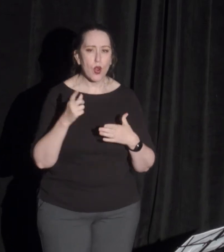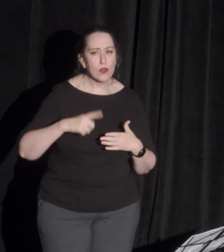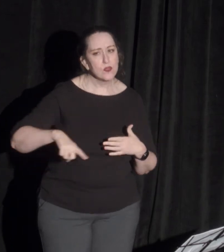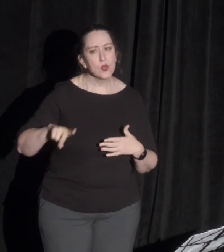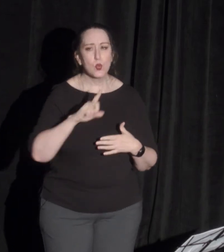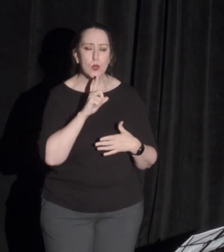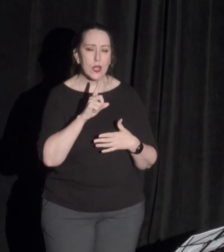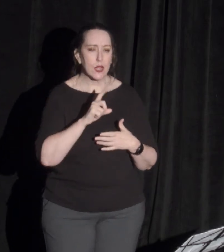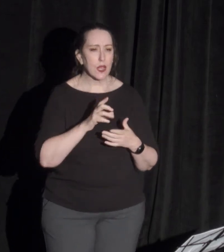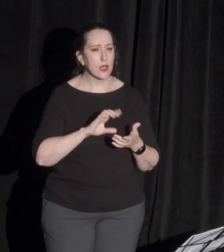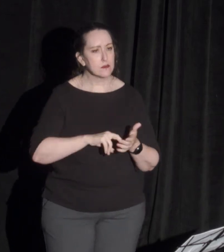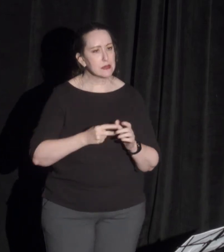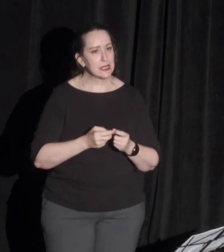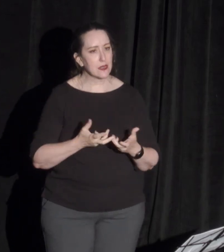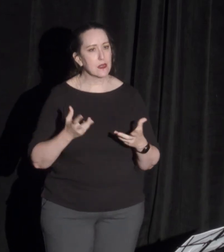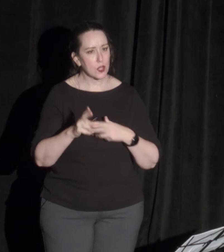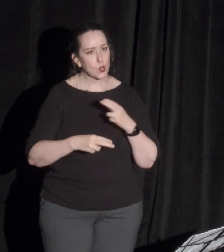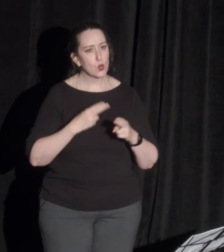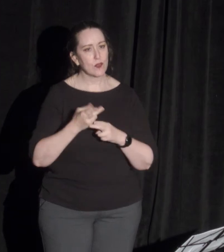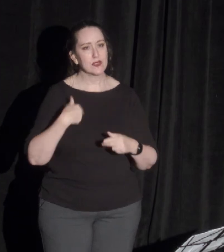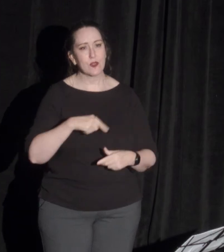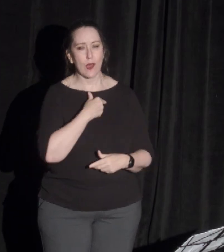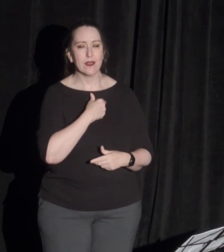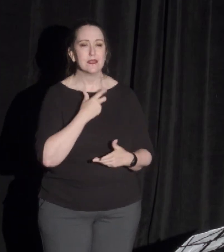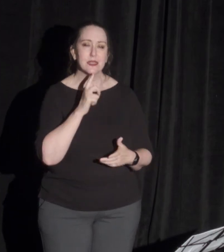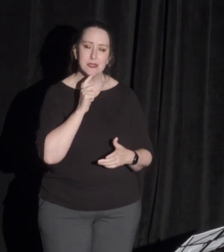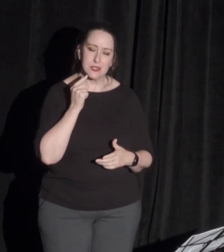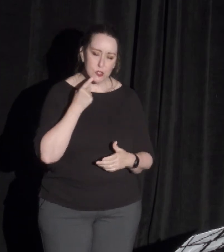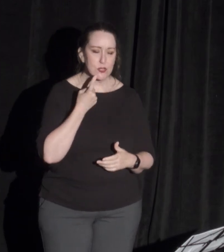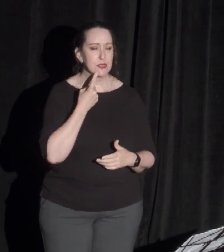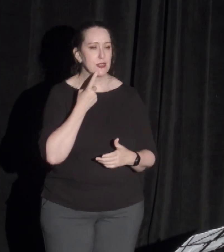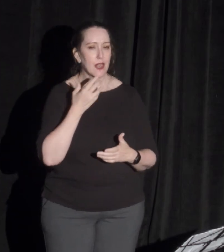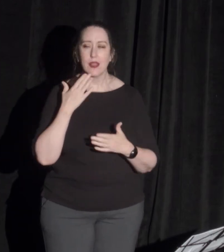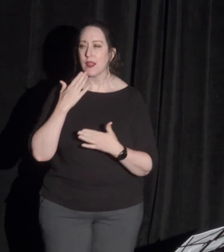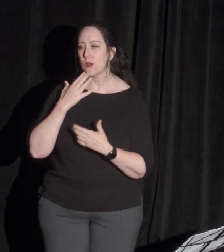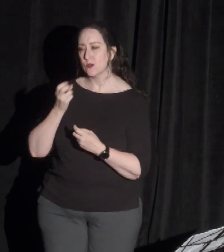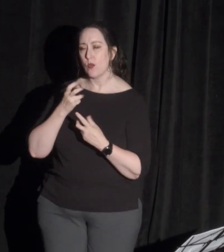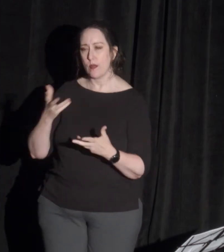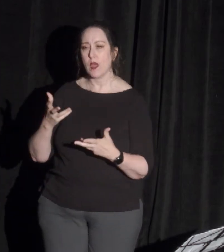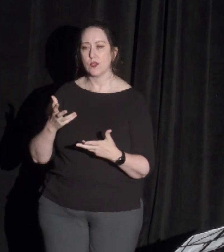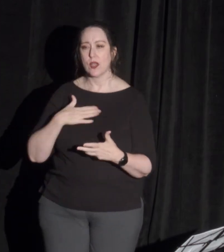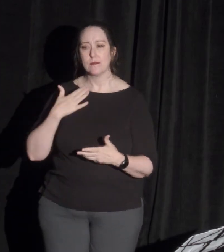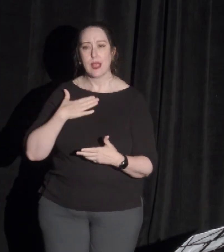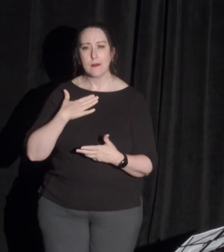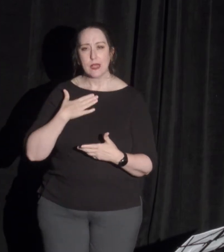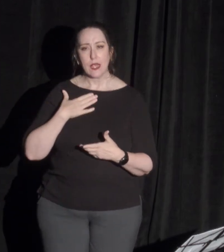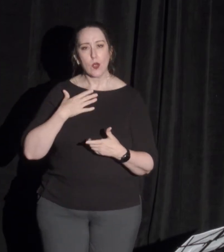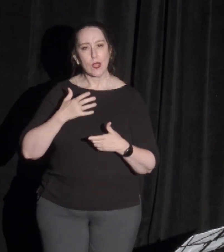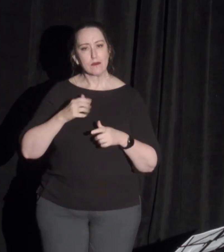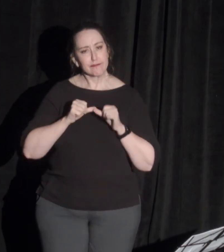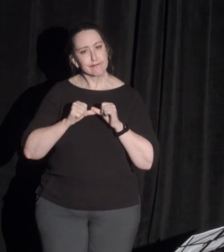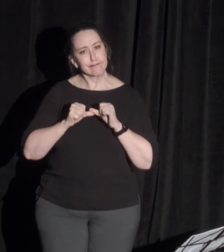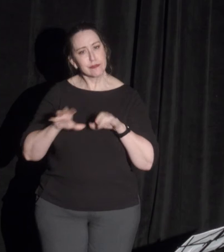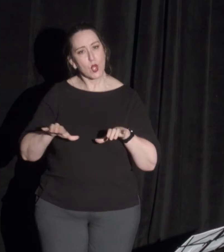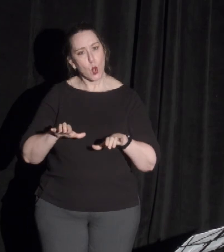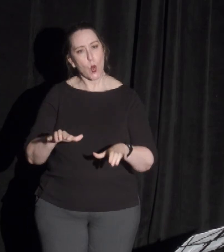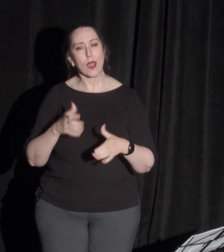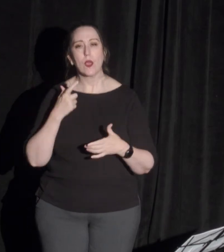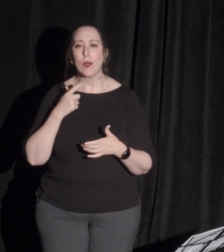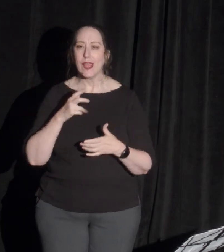the universe to us. Seriously. Yeah, thank you so much. And I'm so glad that we managed to keep going because we get to talk to a really